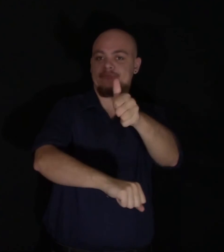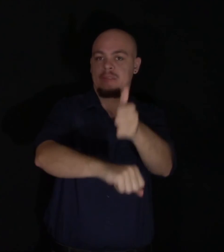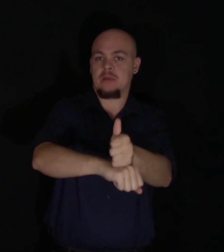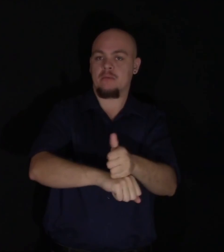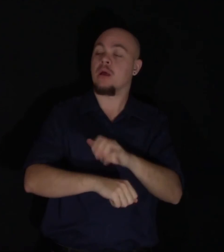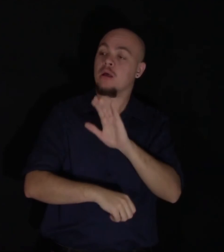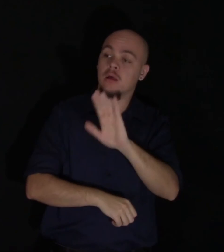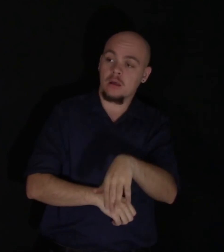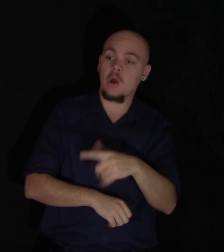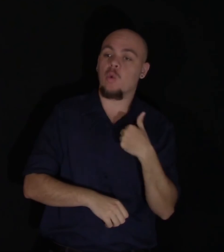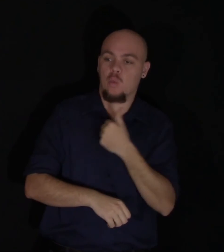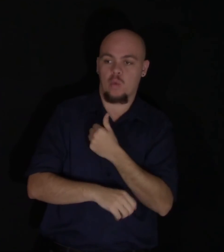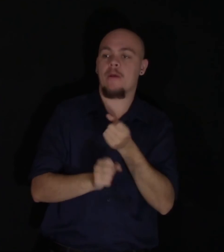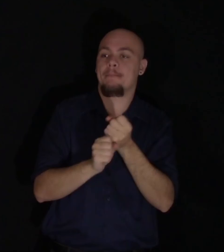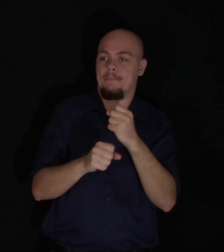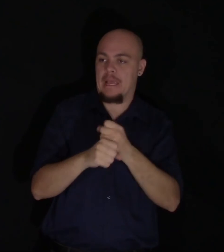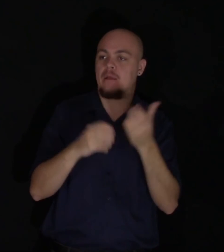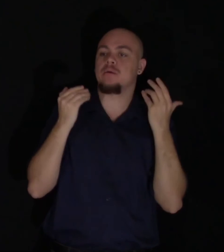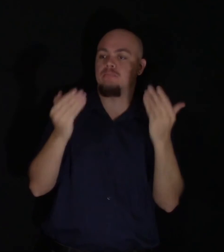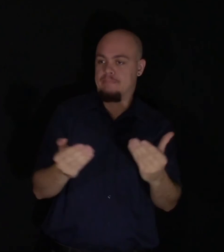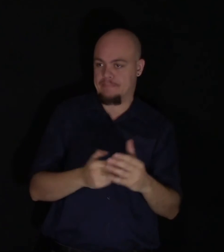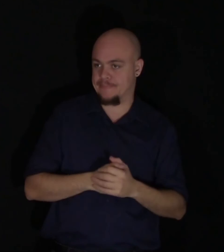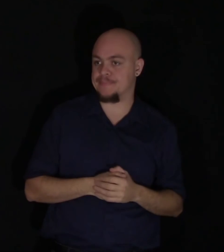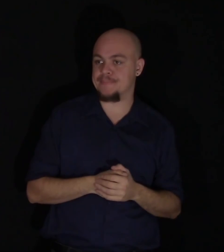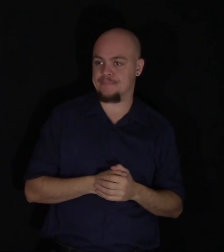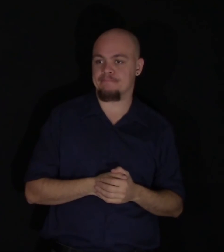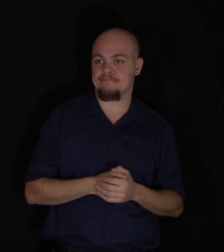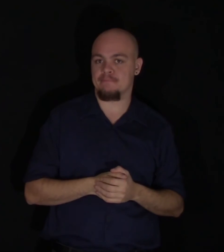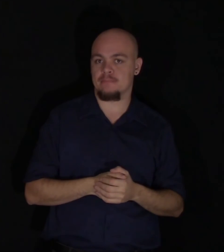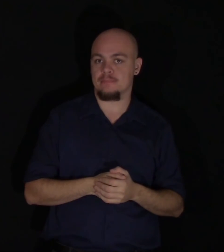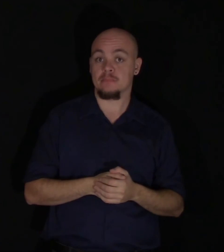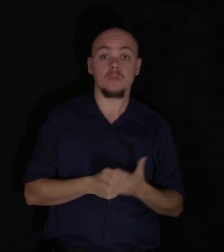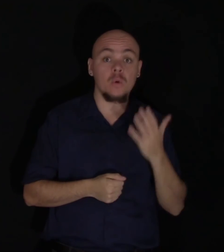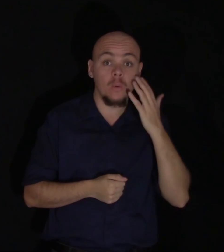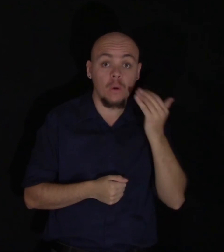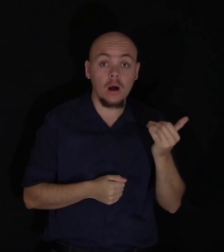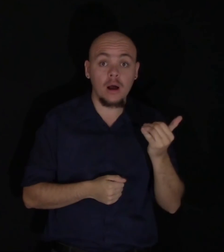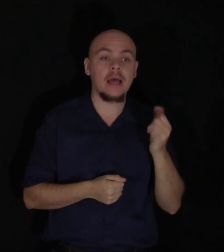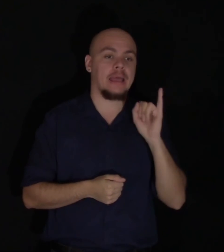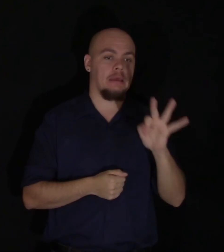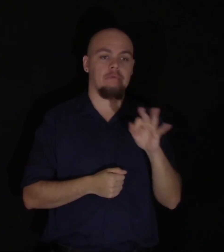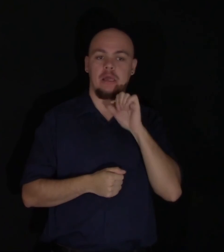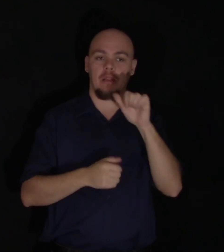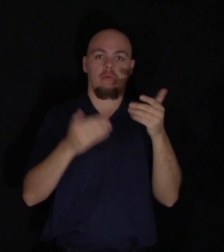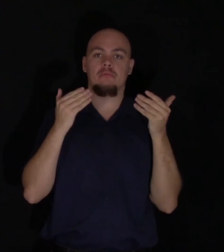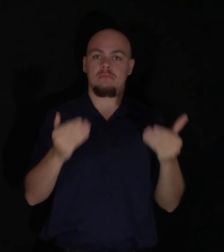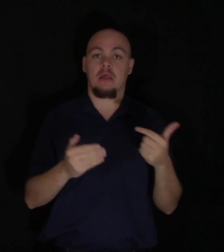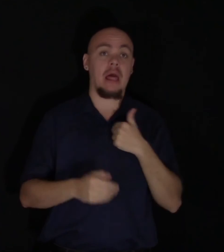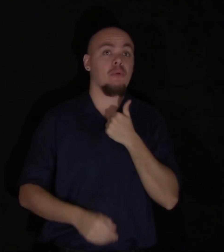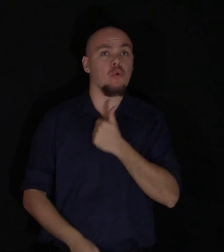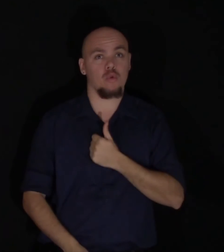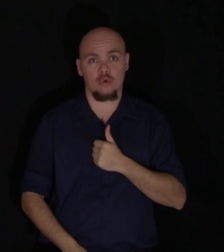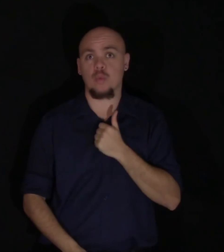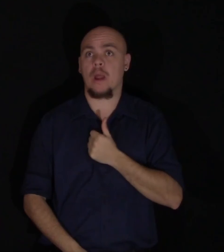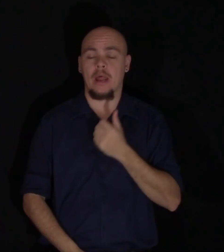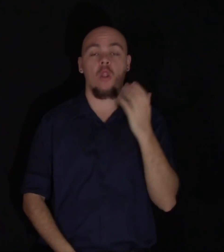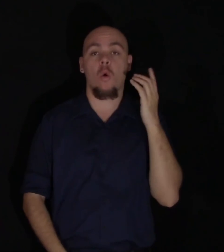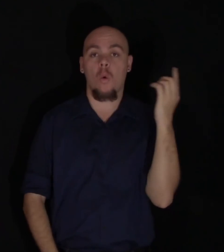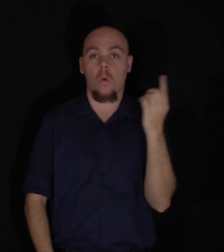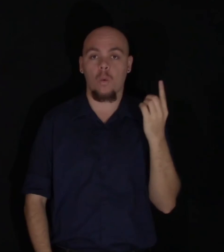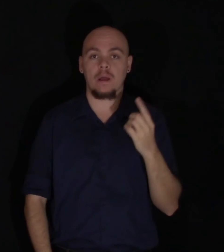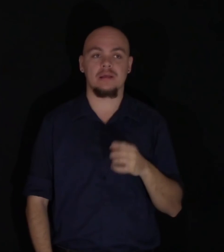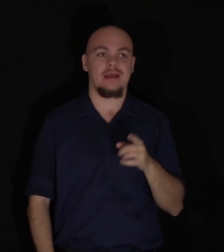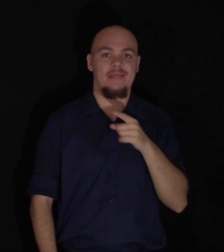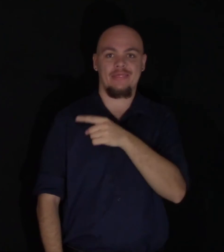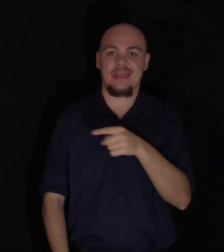we're making this a go. We're moving forward. Because if I don't move forward, I will live to regret it. To which